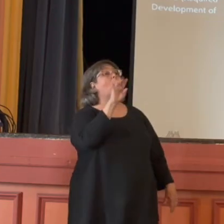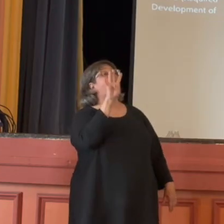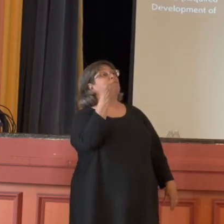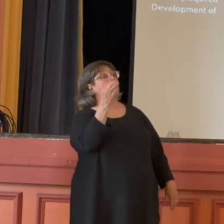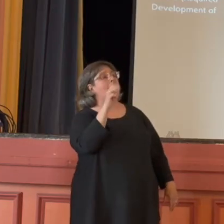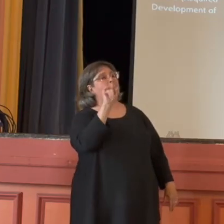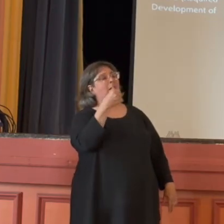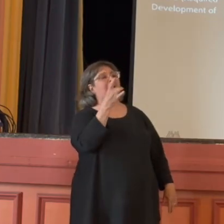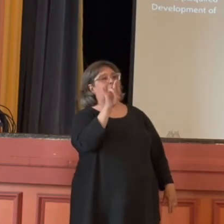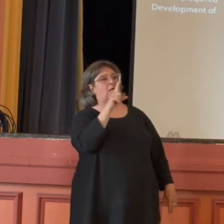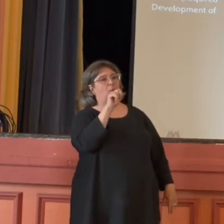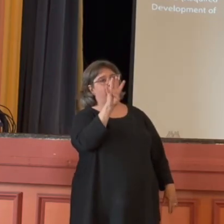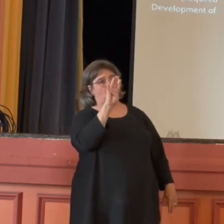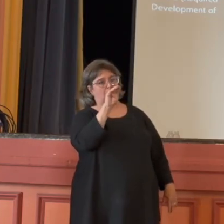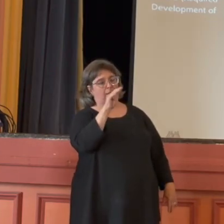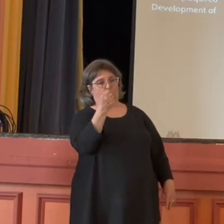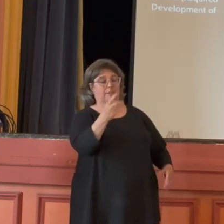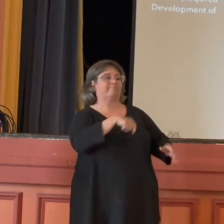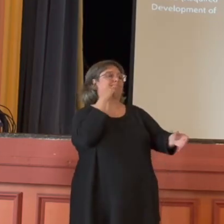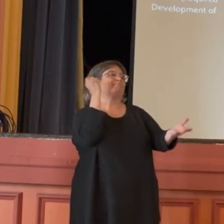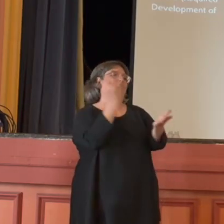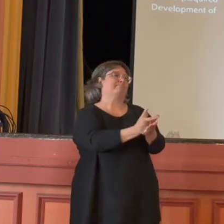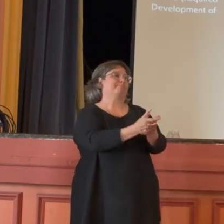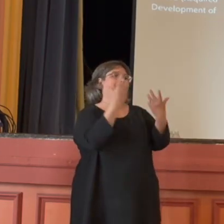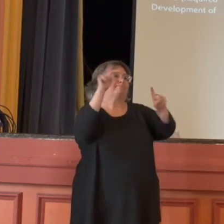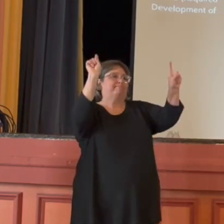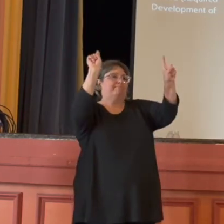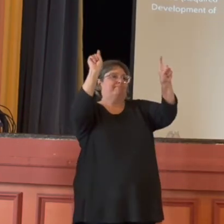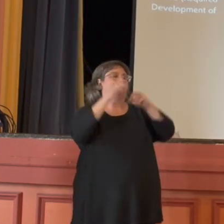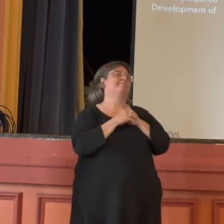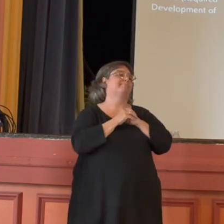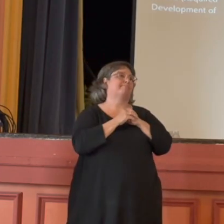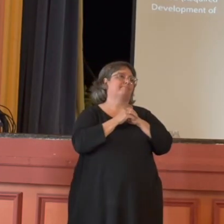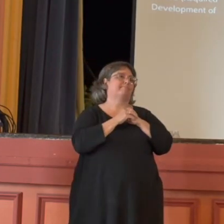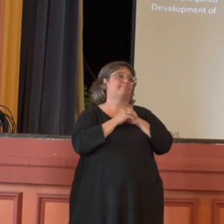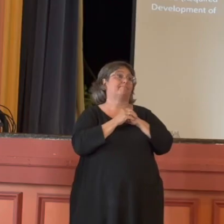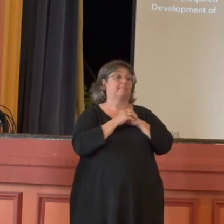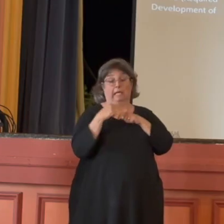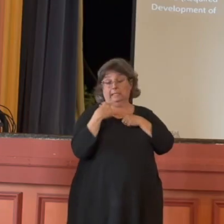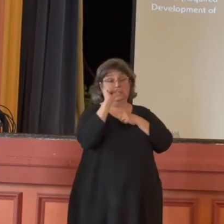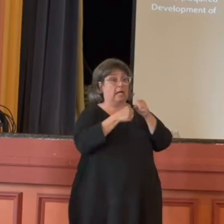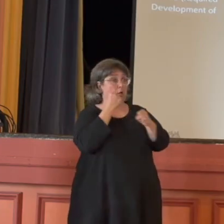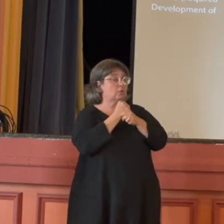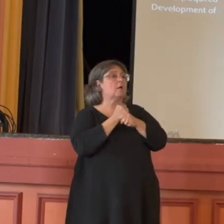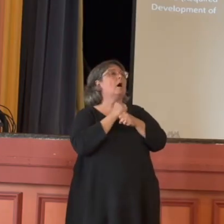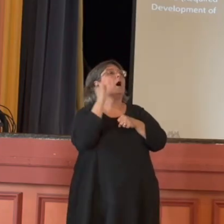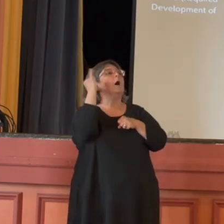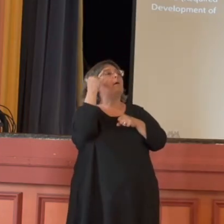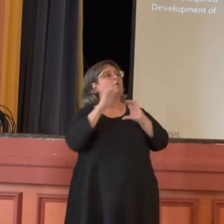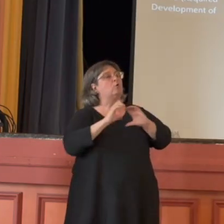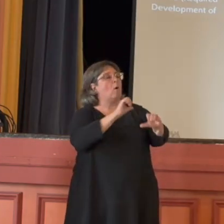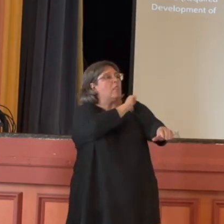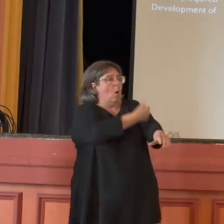March 18th, 2014, that plan was approved. And over the next 10 years, Buffalo Sewer